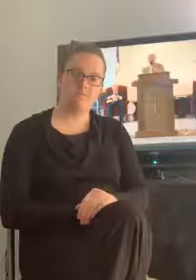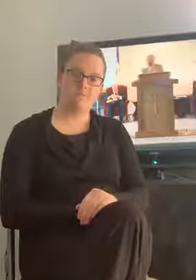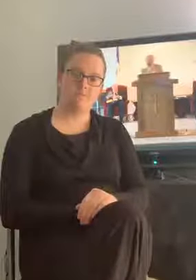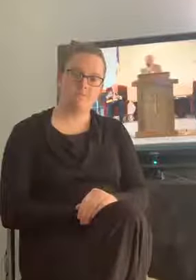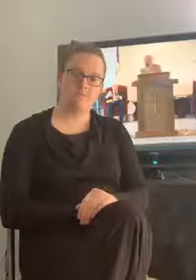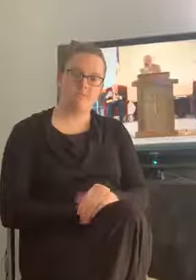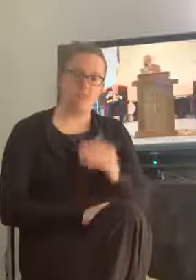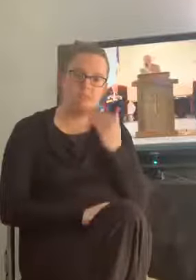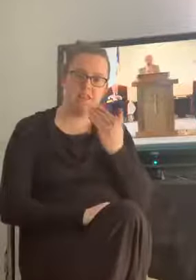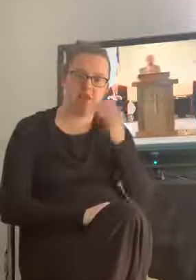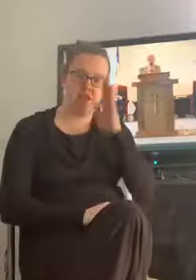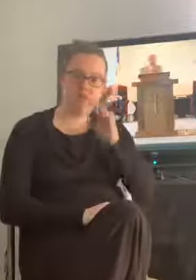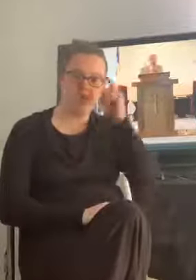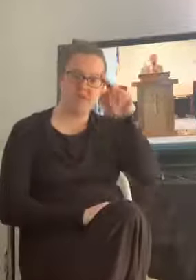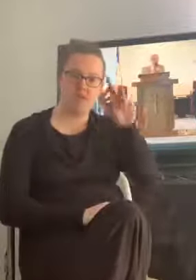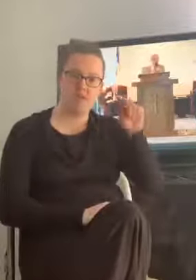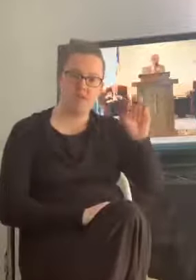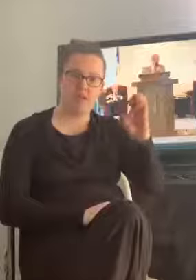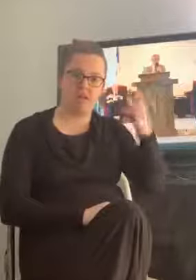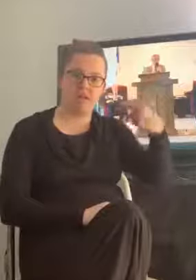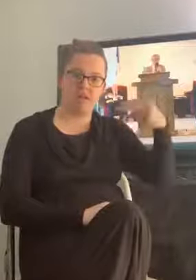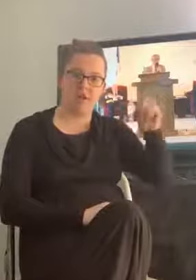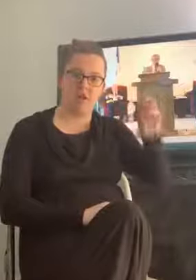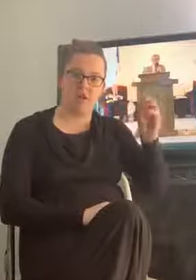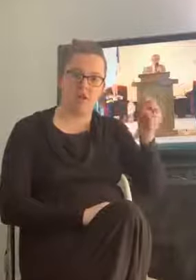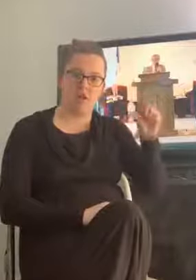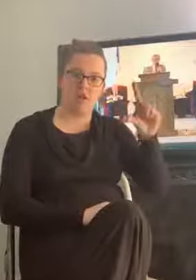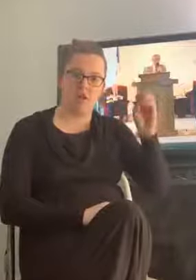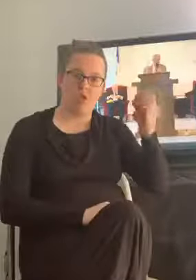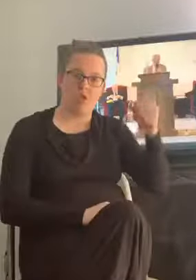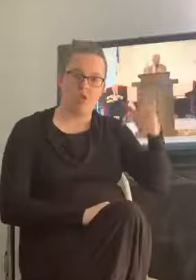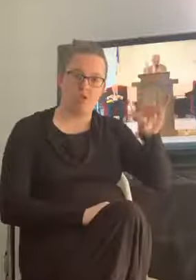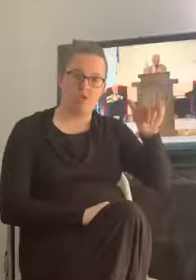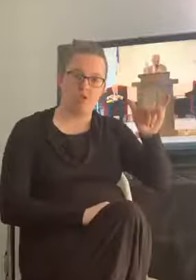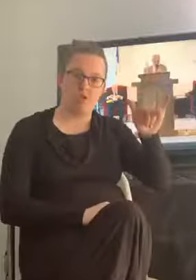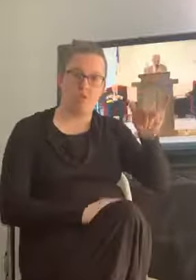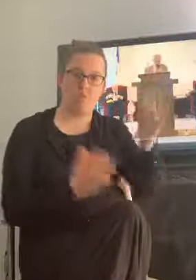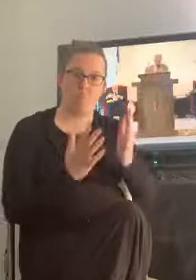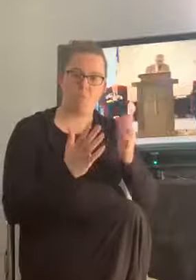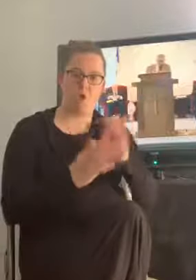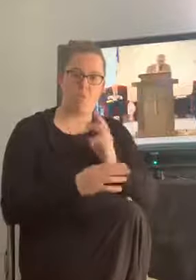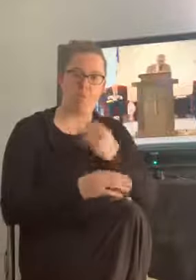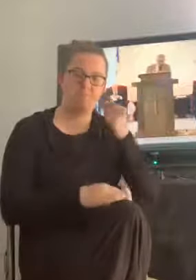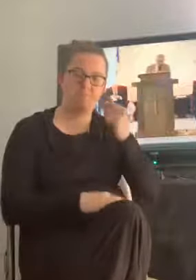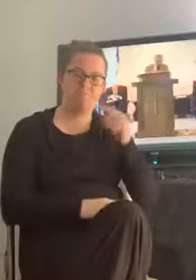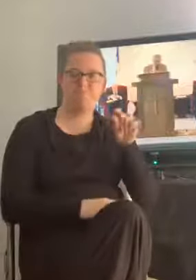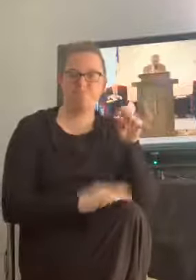time. Thank God for technology. What would we do if we didn't have this in this